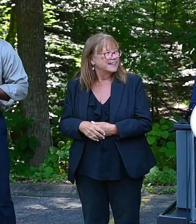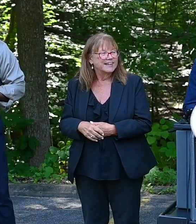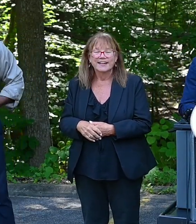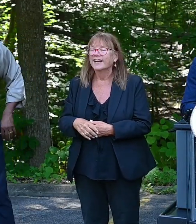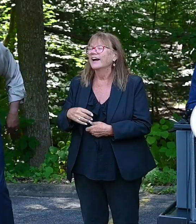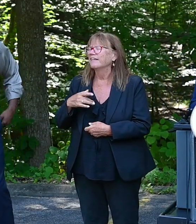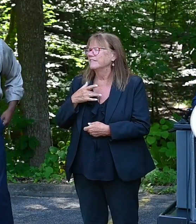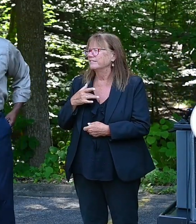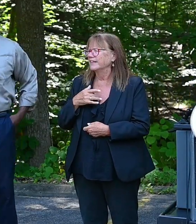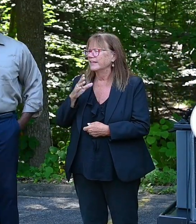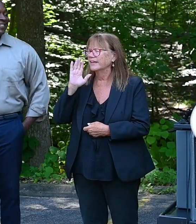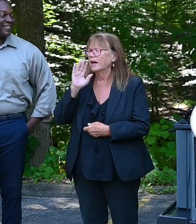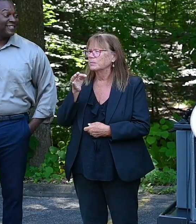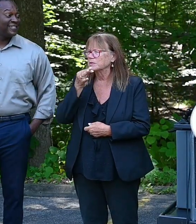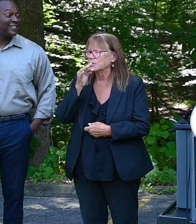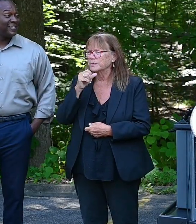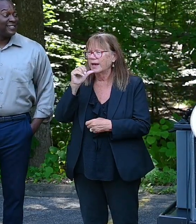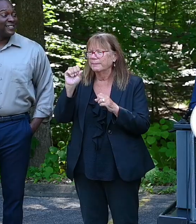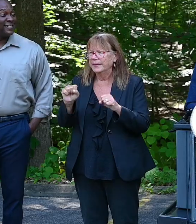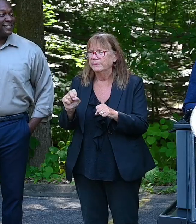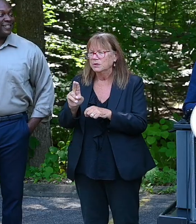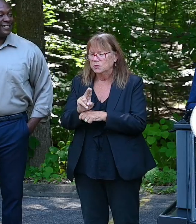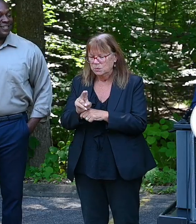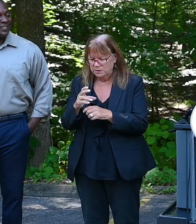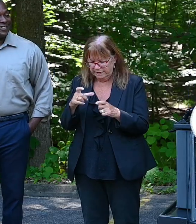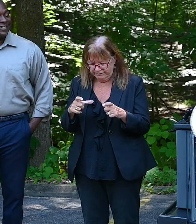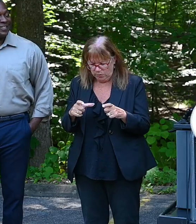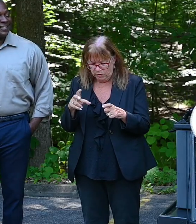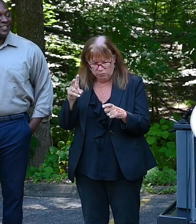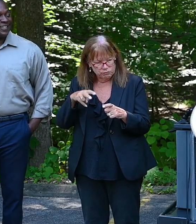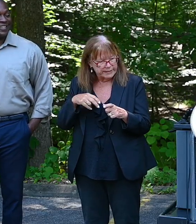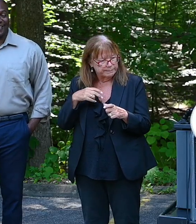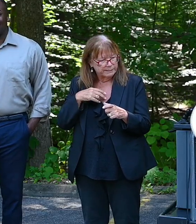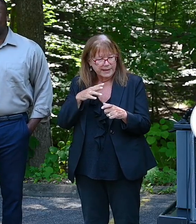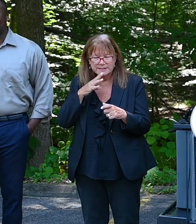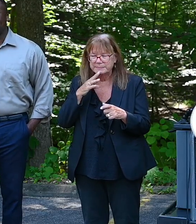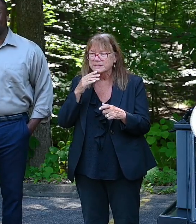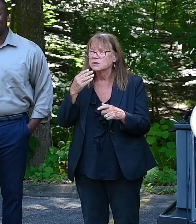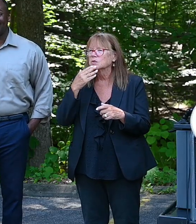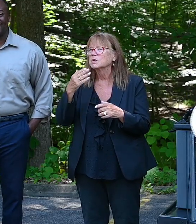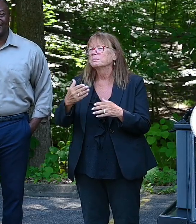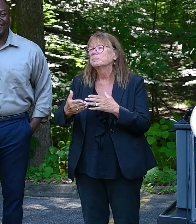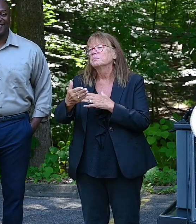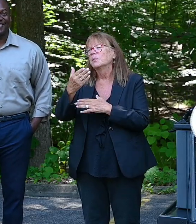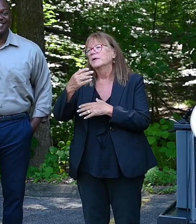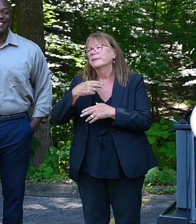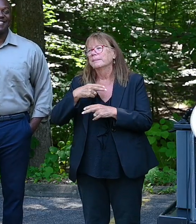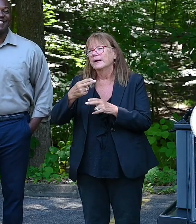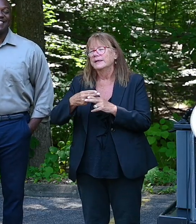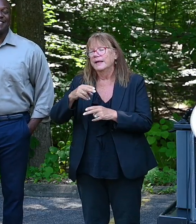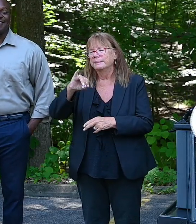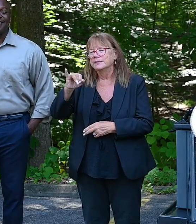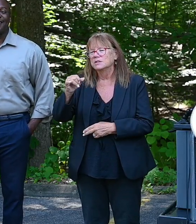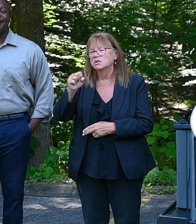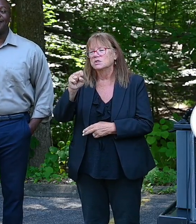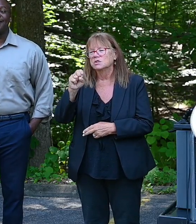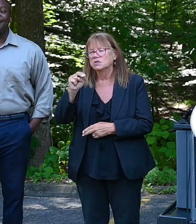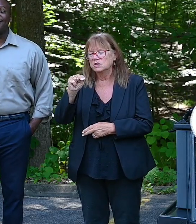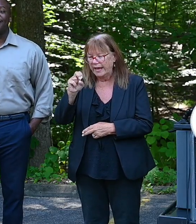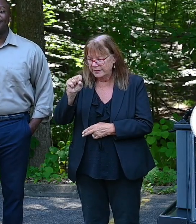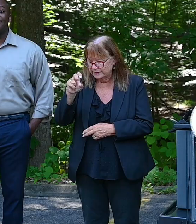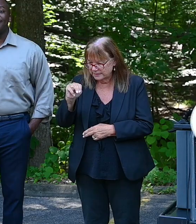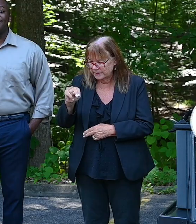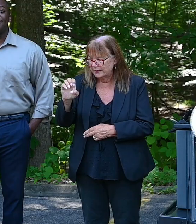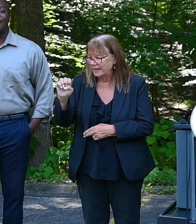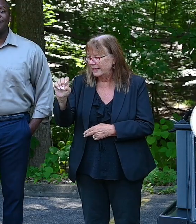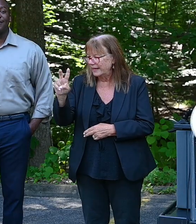I have a feeling I'm soon going to not be able to use the phone and read my speeches anymore. Good morning, everyone. My name is Jansen Evelyn. As